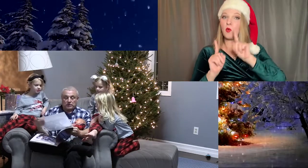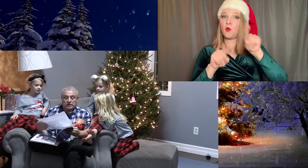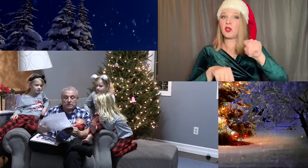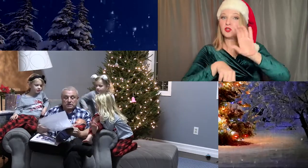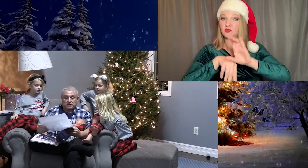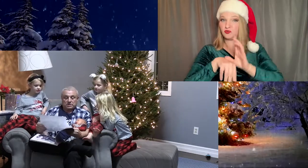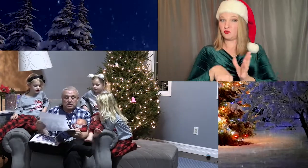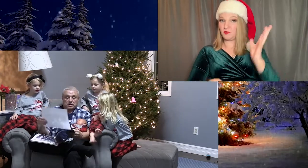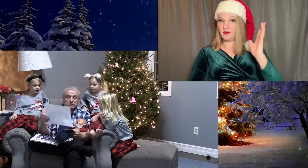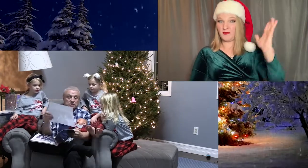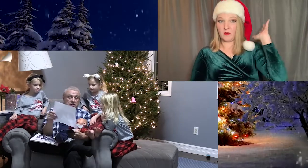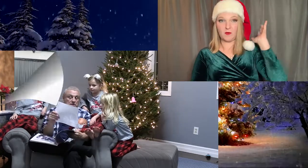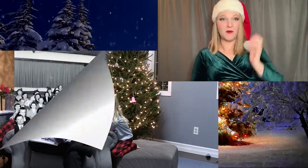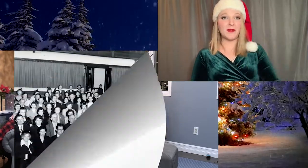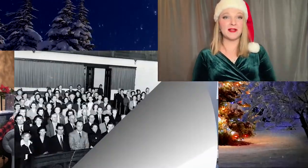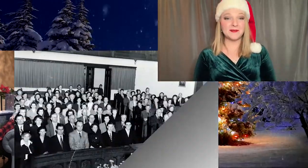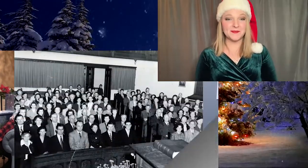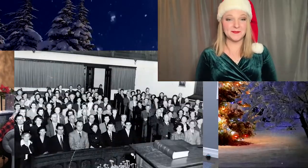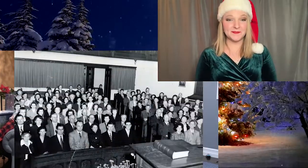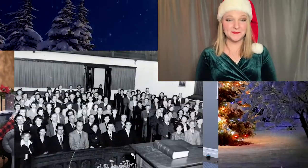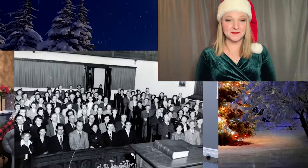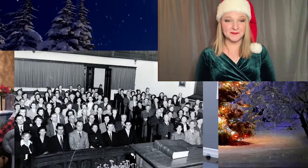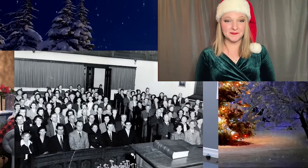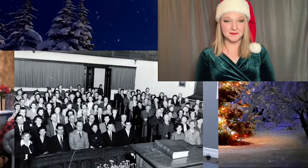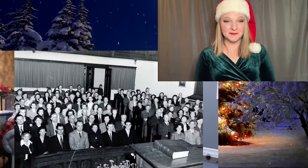I was just telling Naomi that when they went to church,